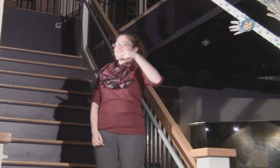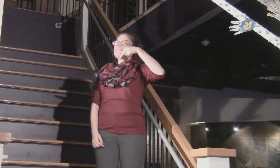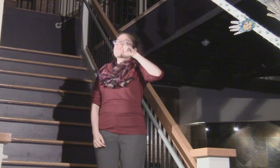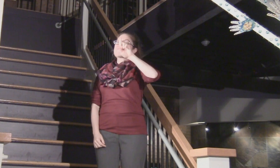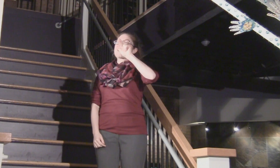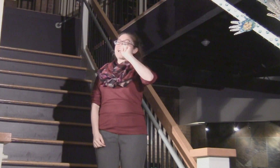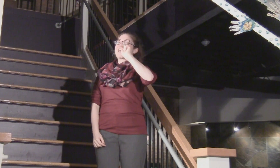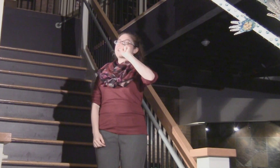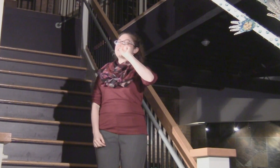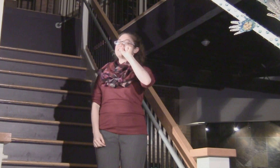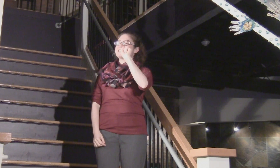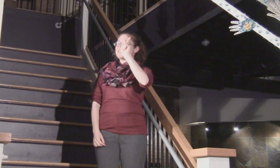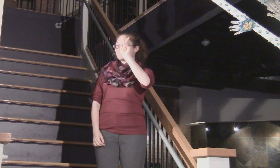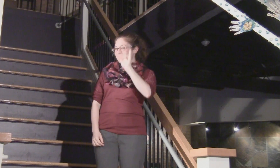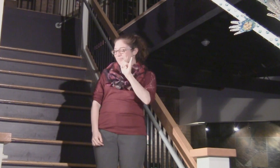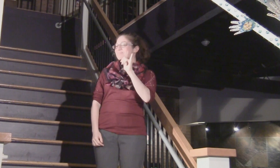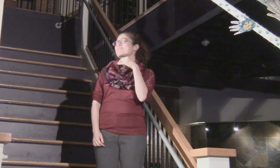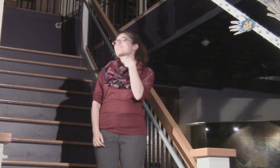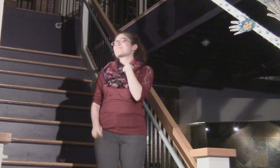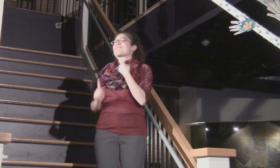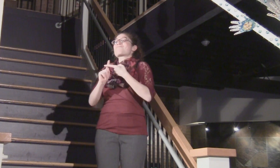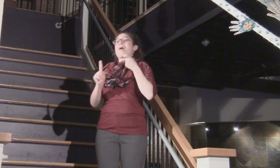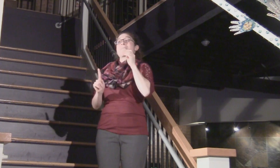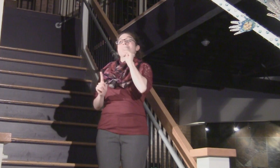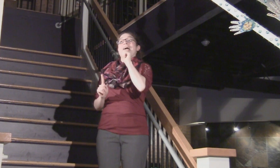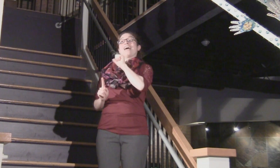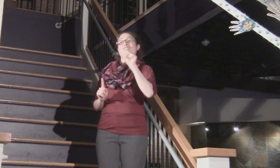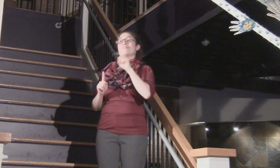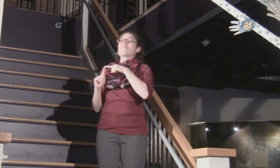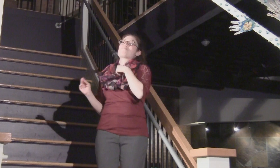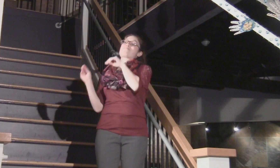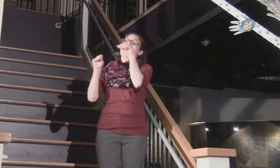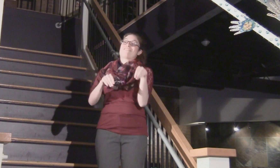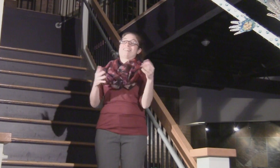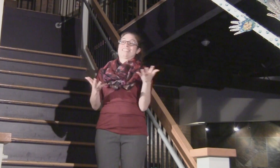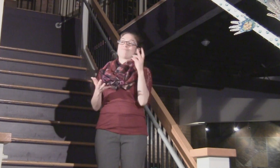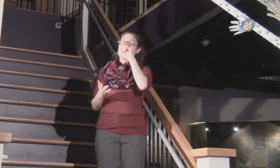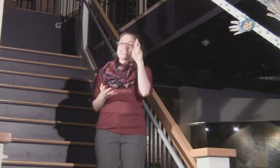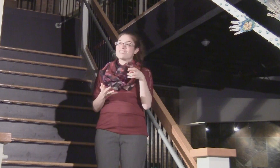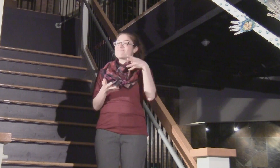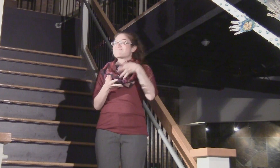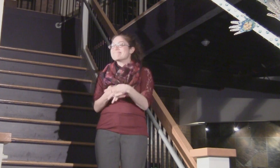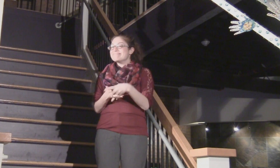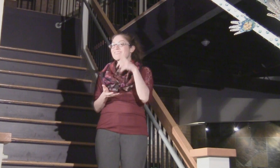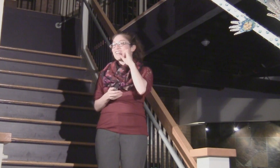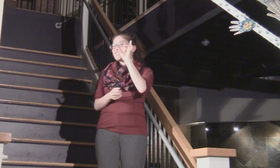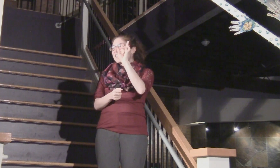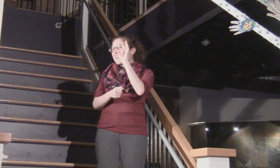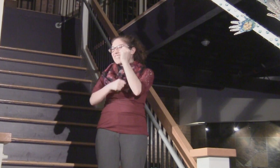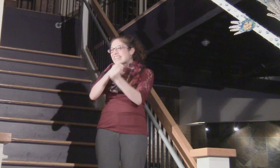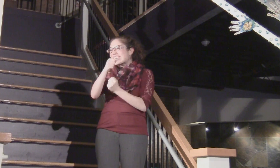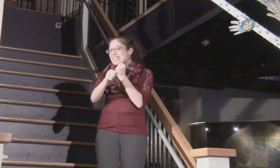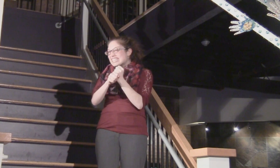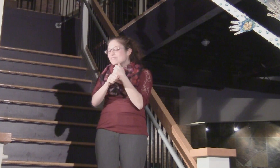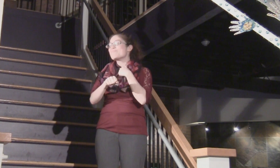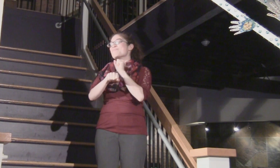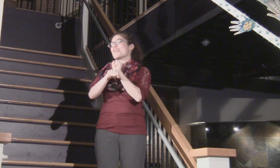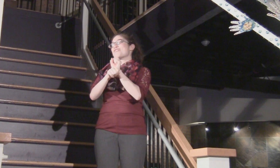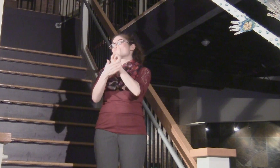Jackie Krinsky, and I'm from Massachusetts, and I moved here to Rochester 7 years